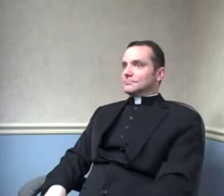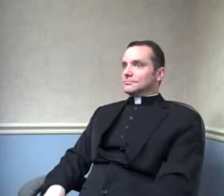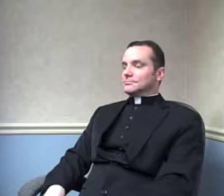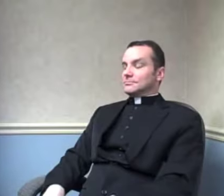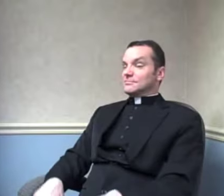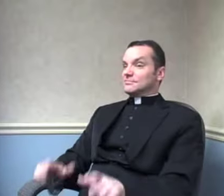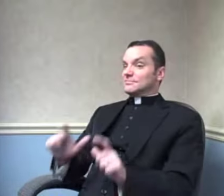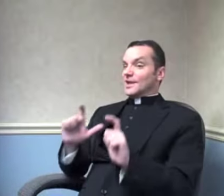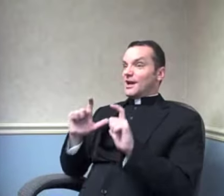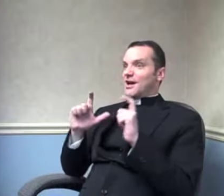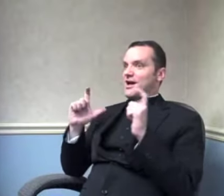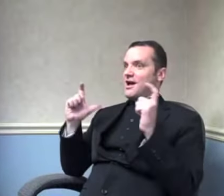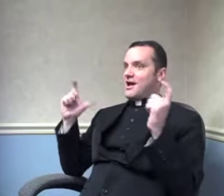and after World Youth Day?